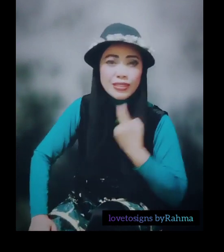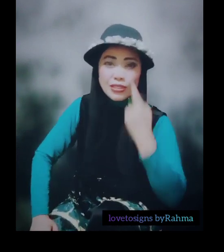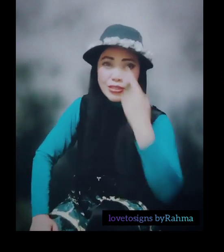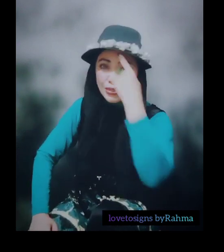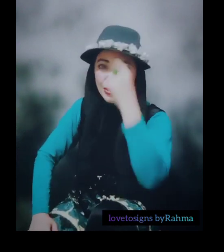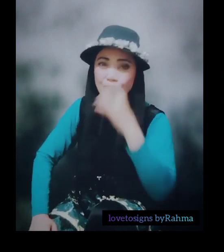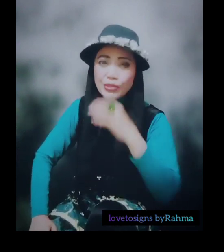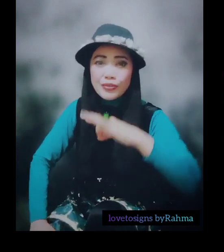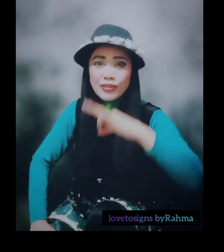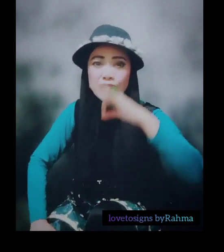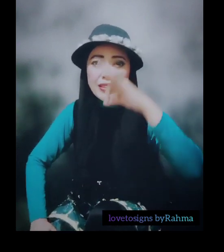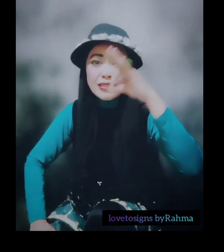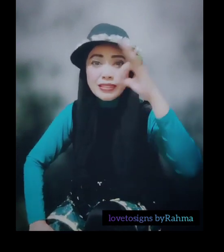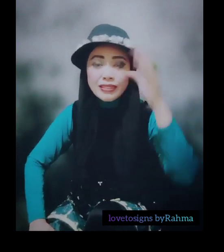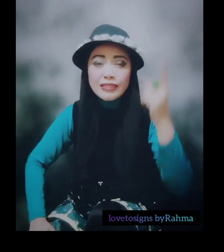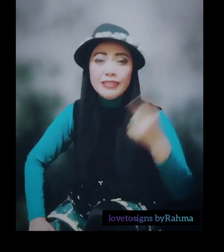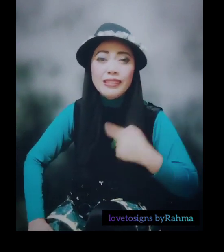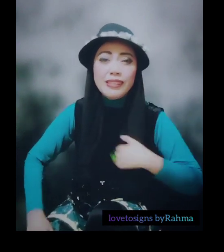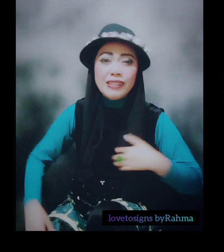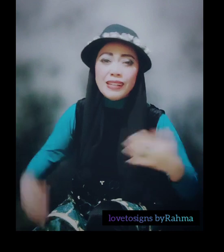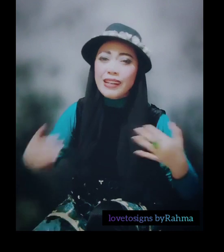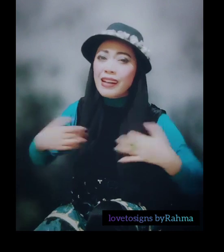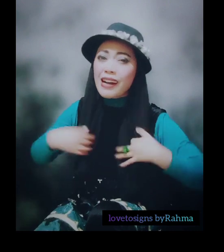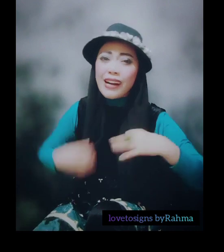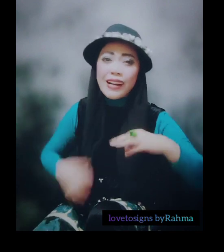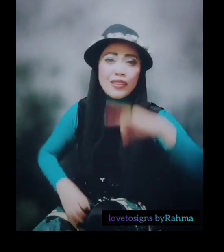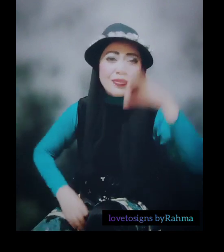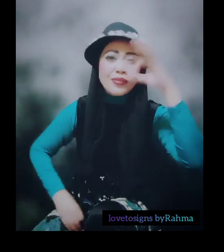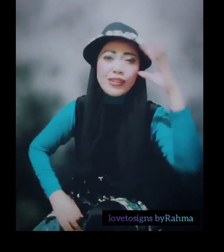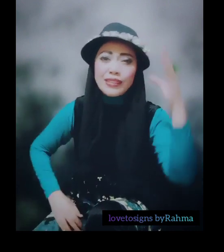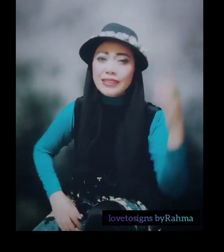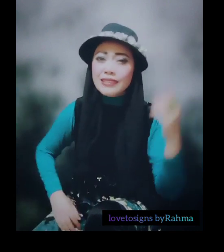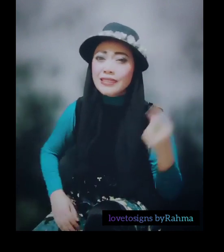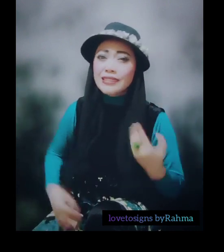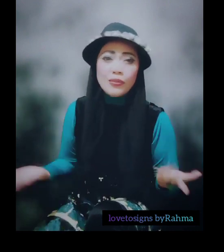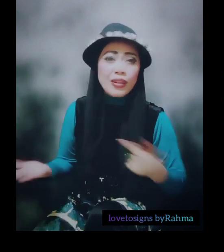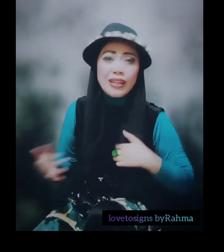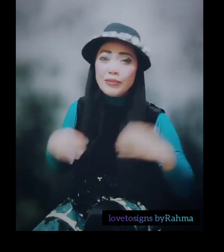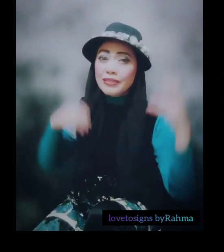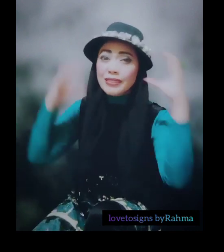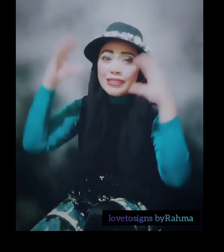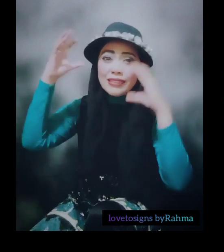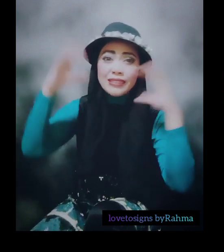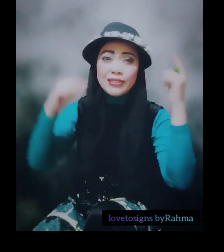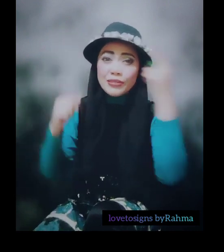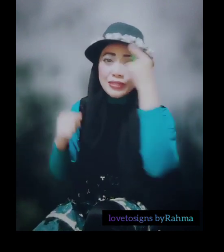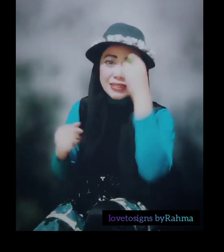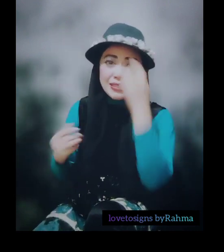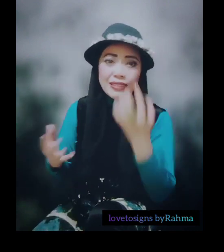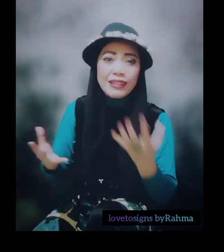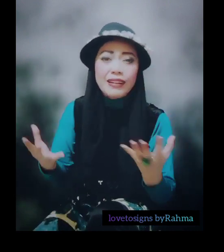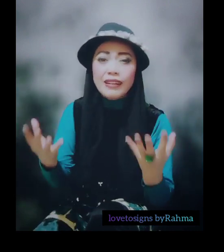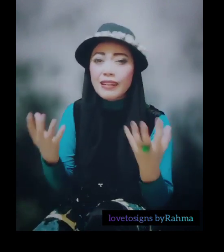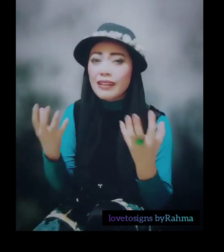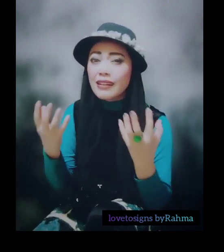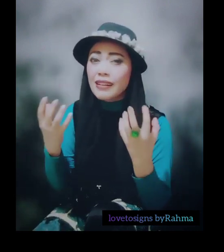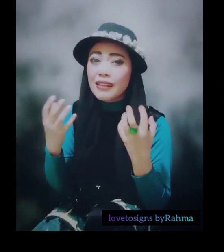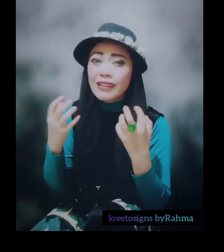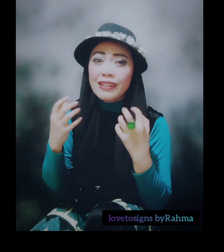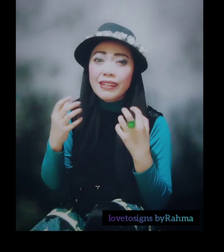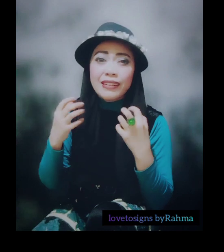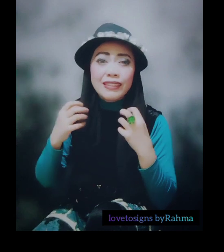stone, just to find I had found what I've searched to